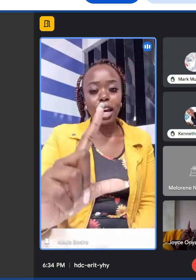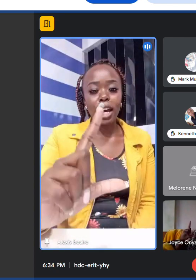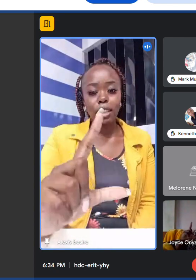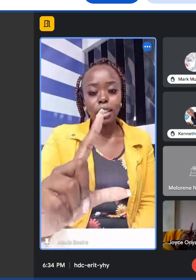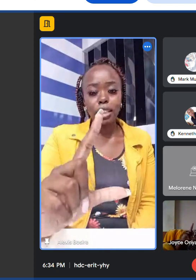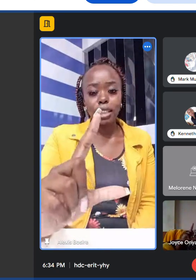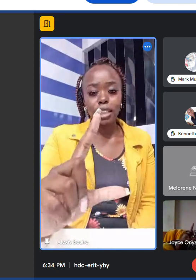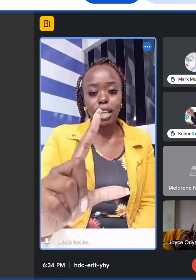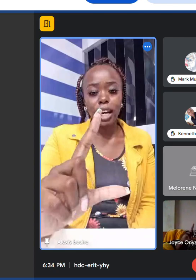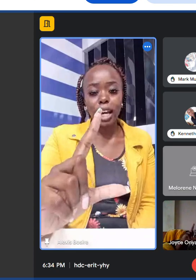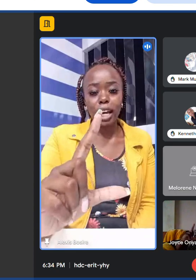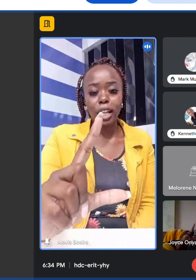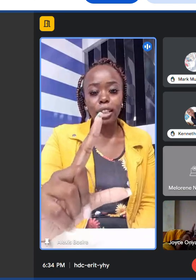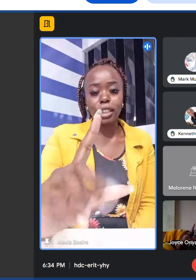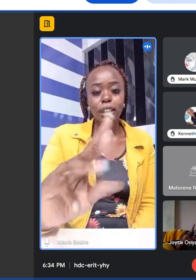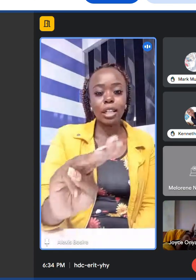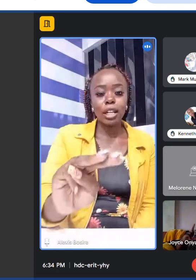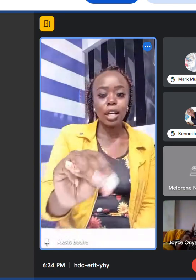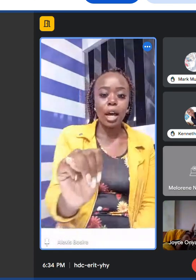L,